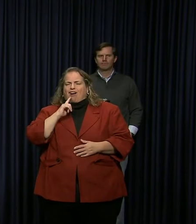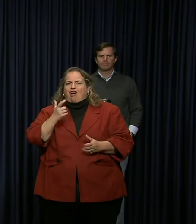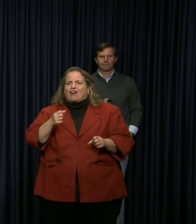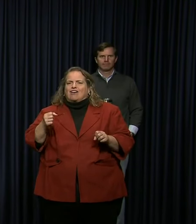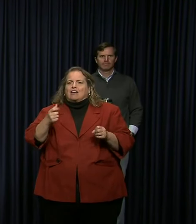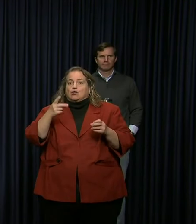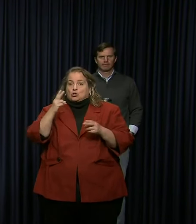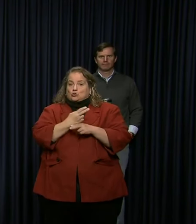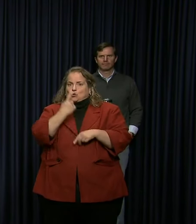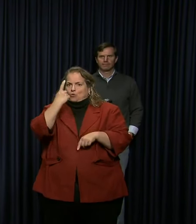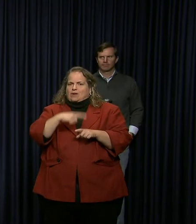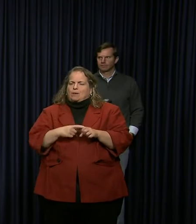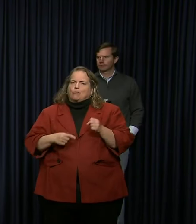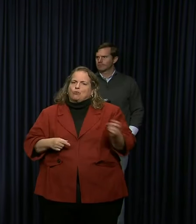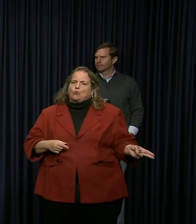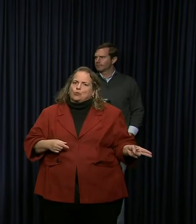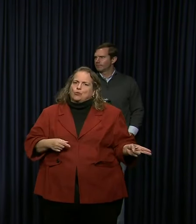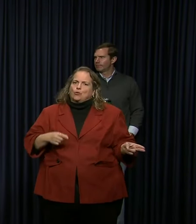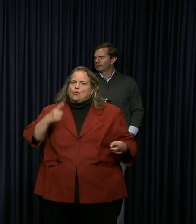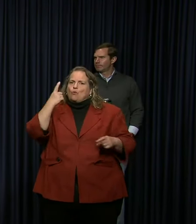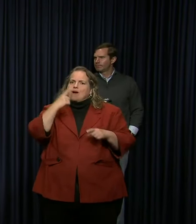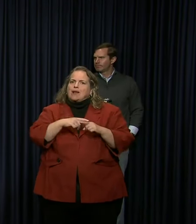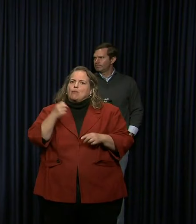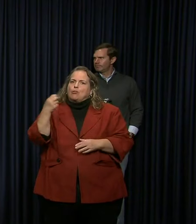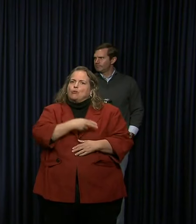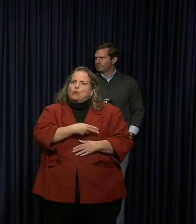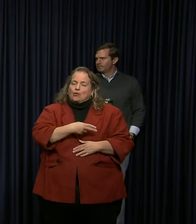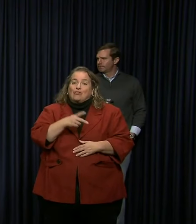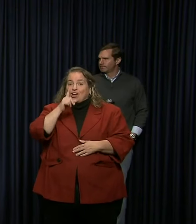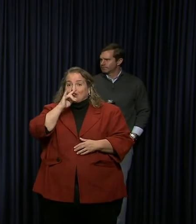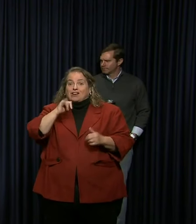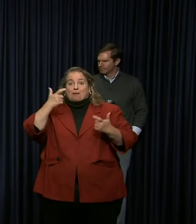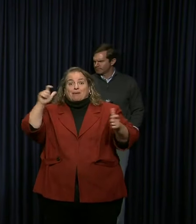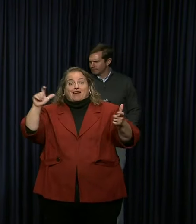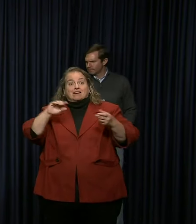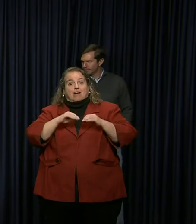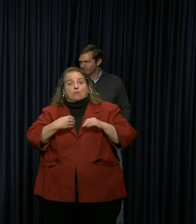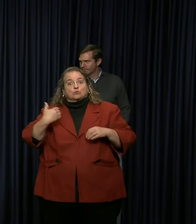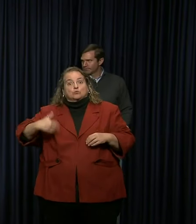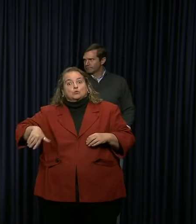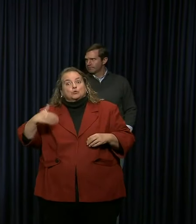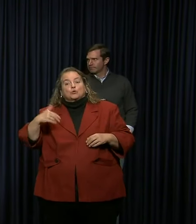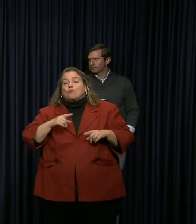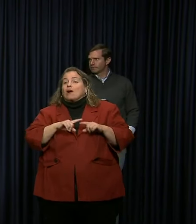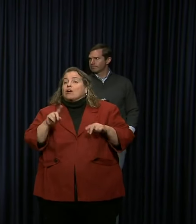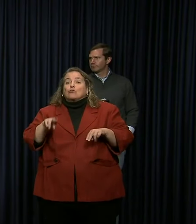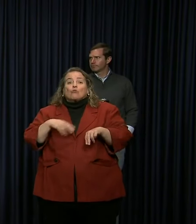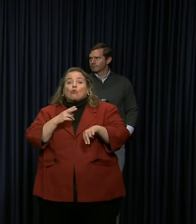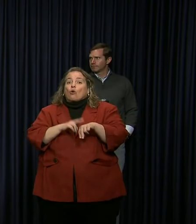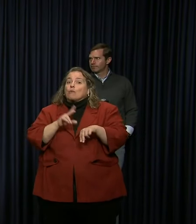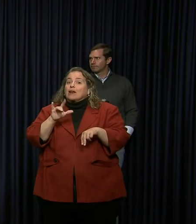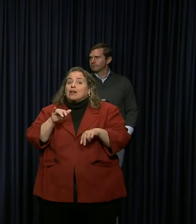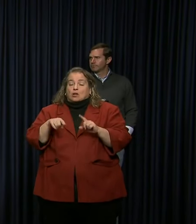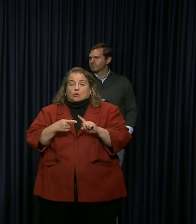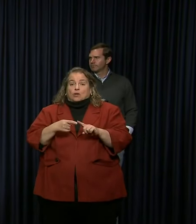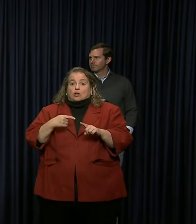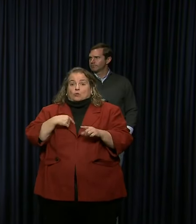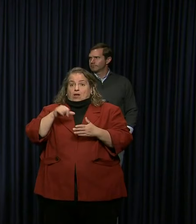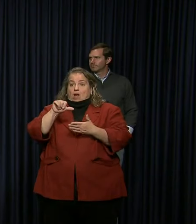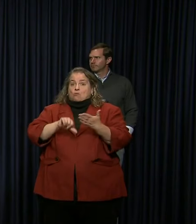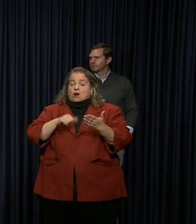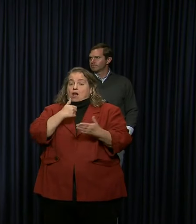so they're intended to be used once and discarded. So they look like big numbers in some areas, but normally when we operate